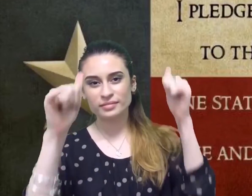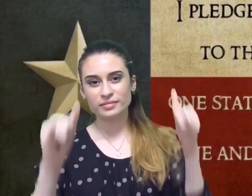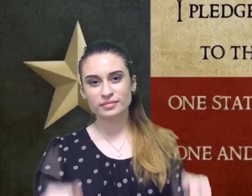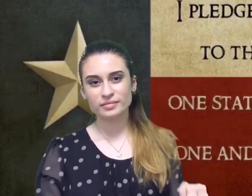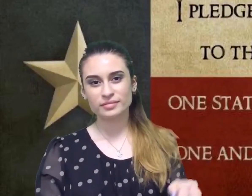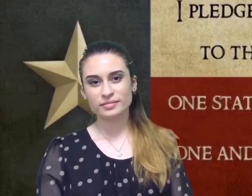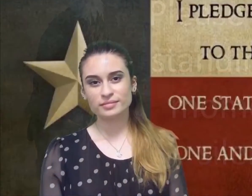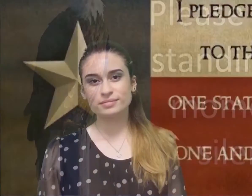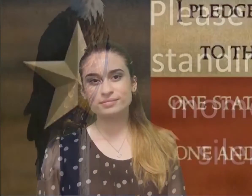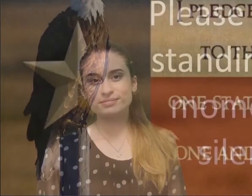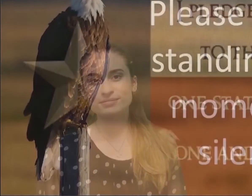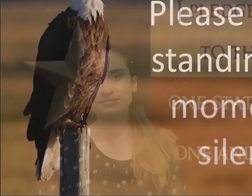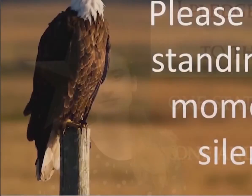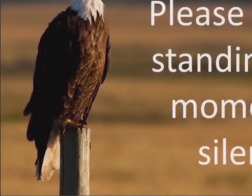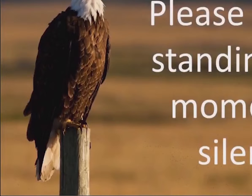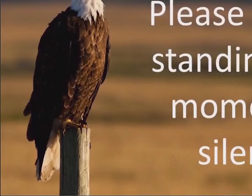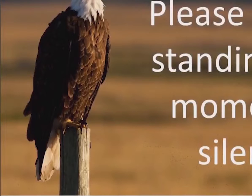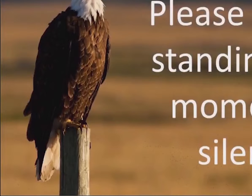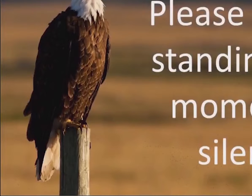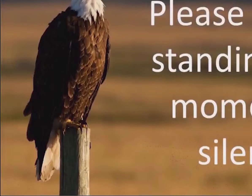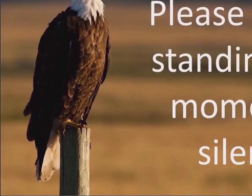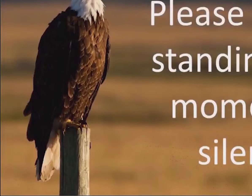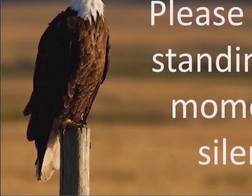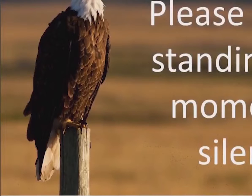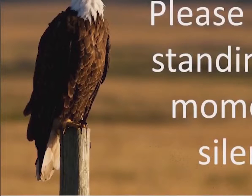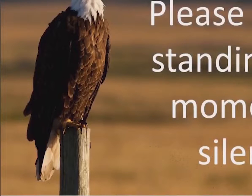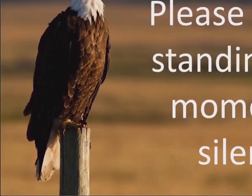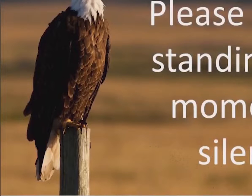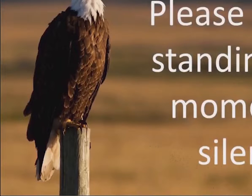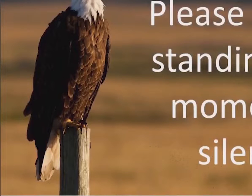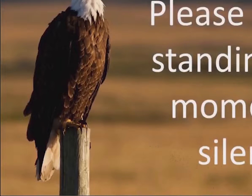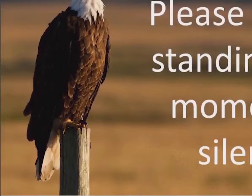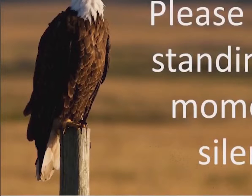and indivisible. Please remain standing for a moment of silence.